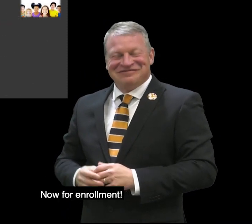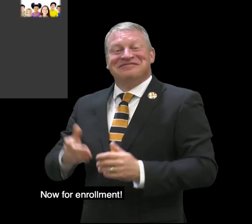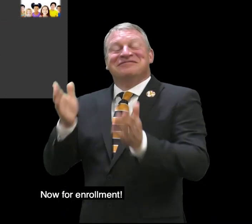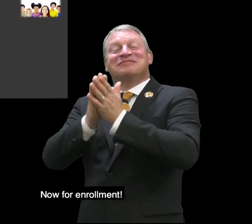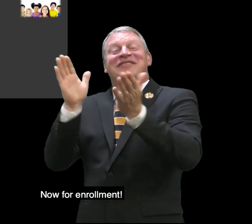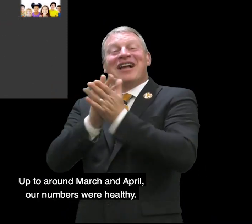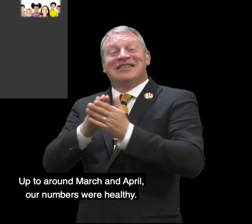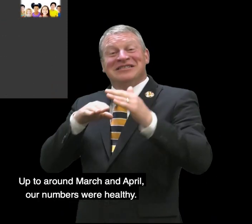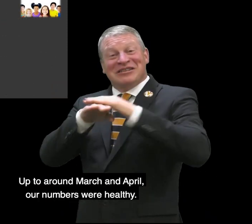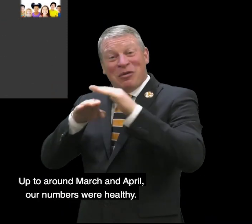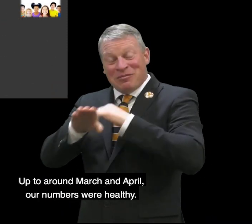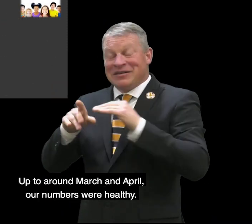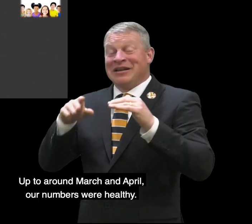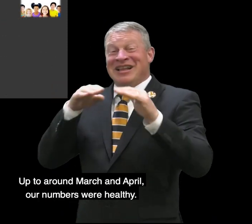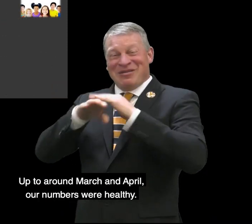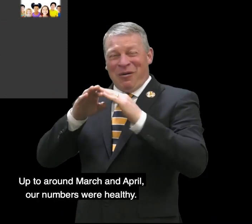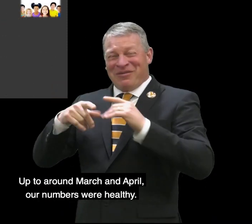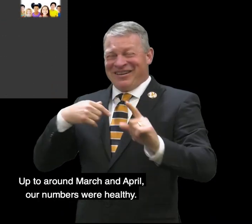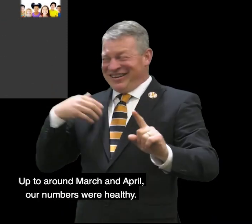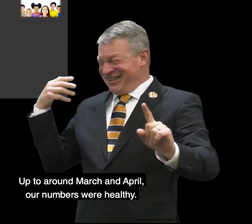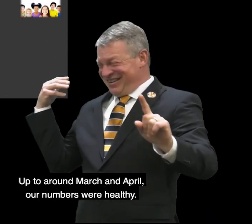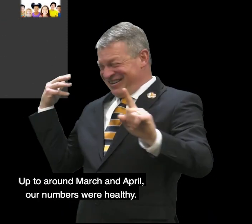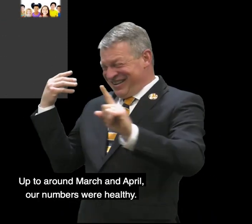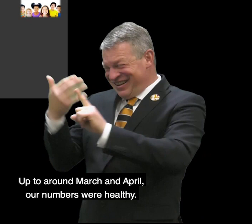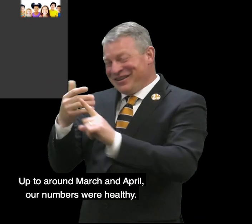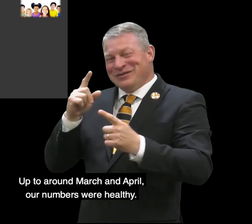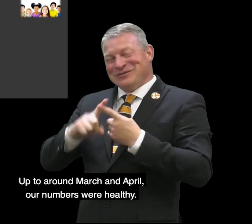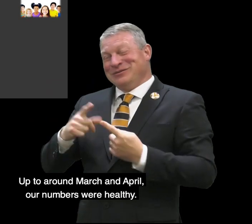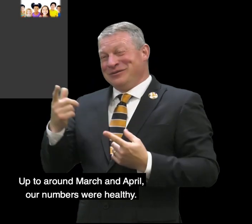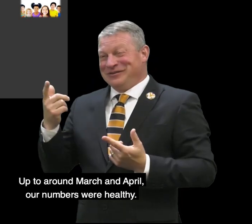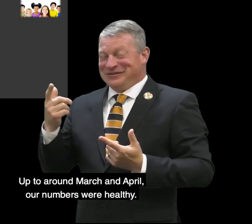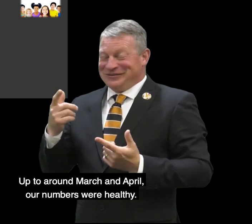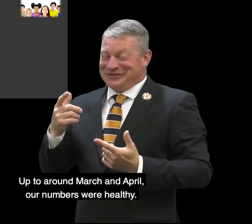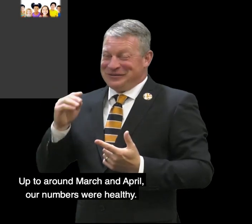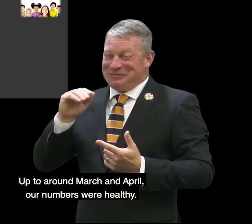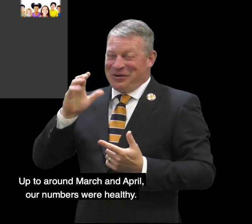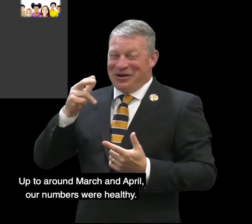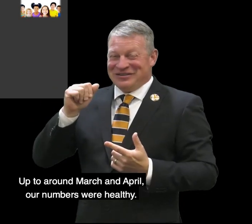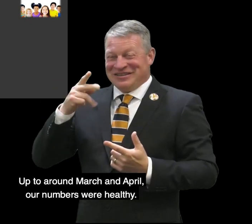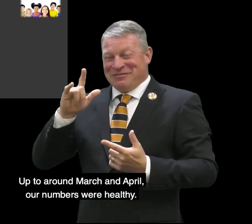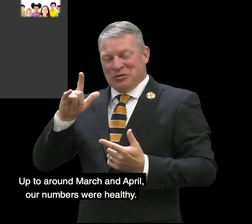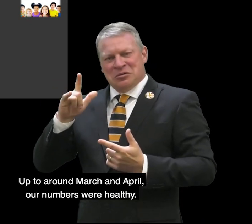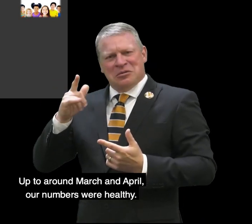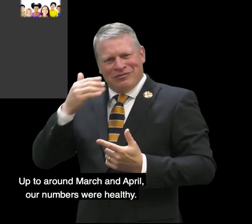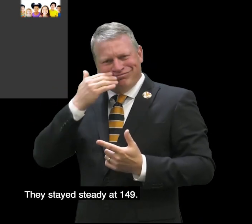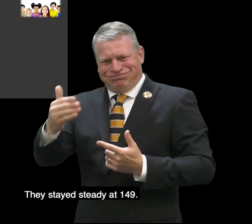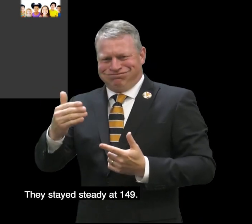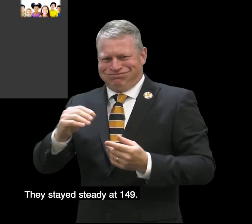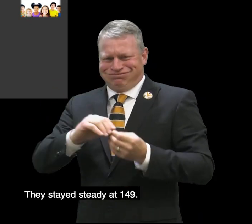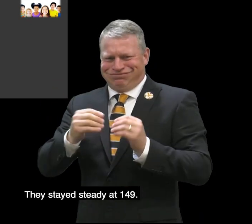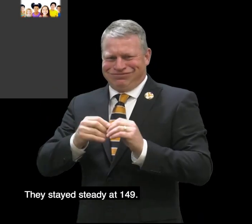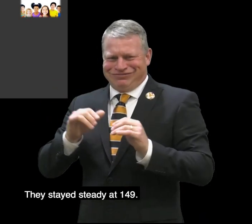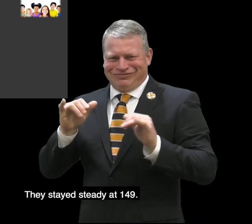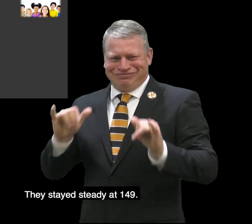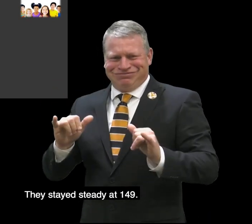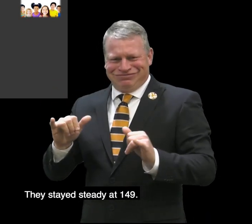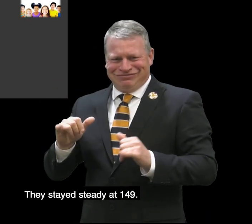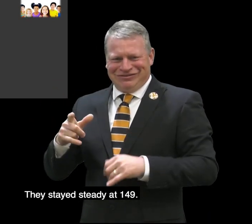enrollment. Up to around March and April, our numbers were healthy. They stayed steady at